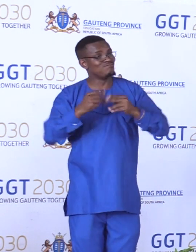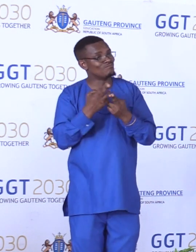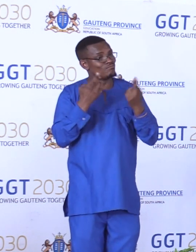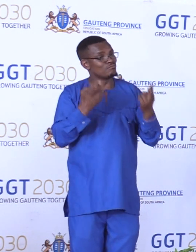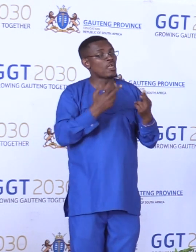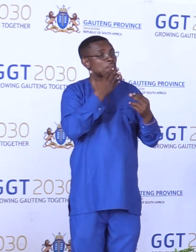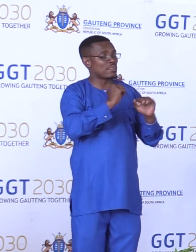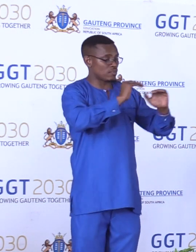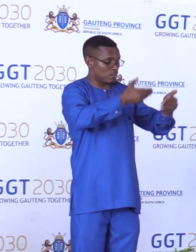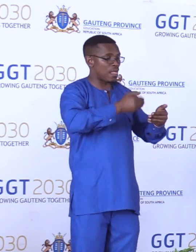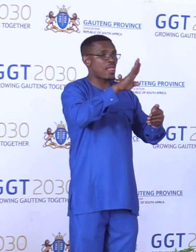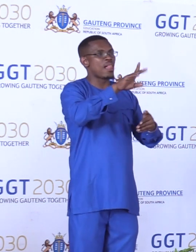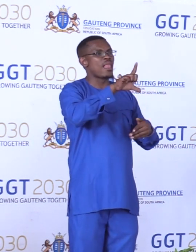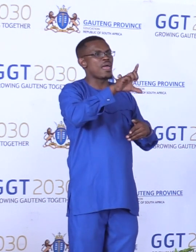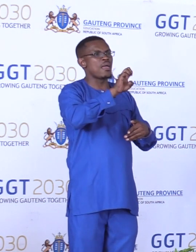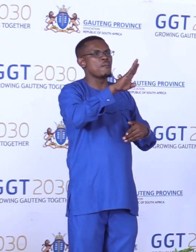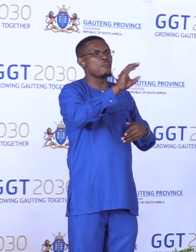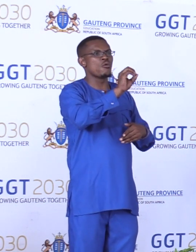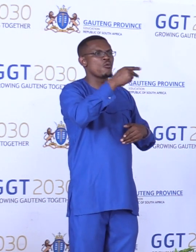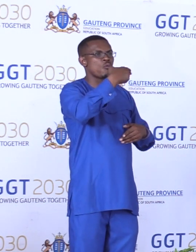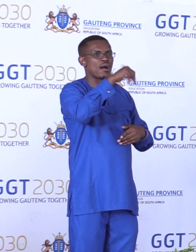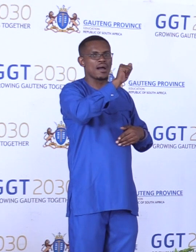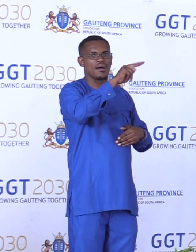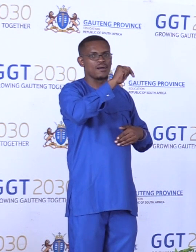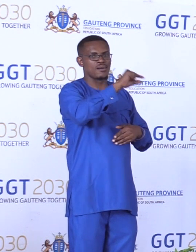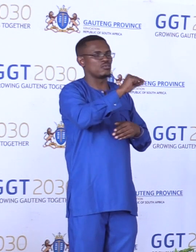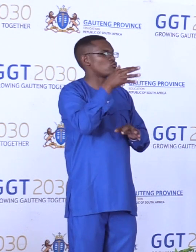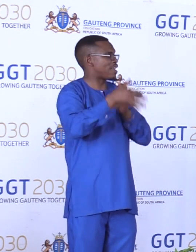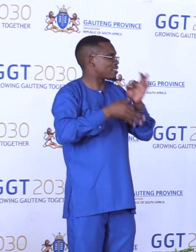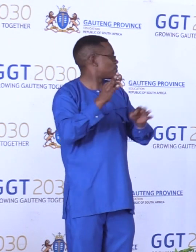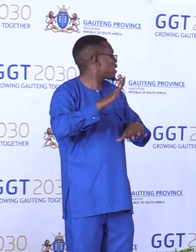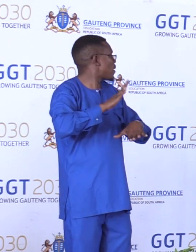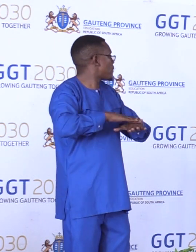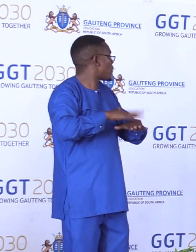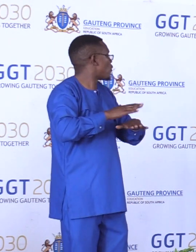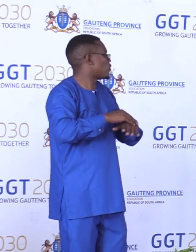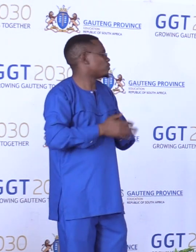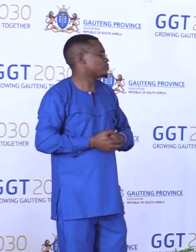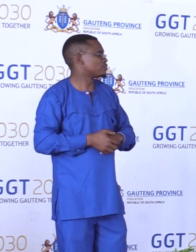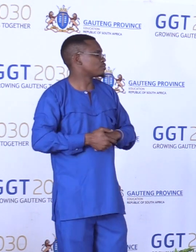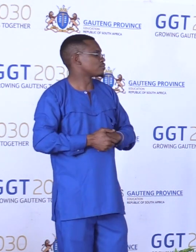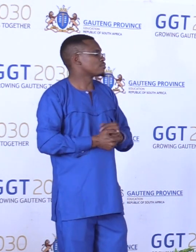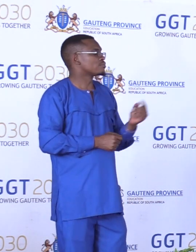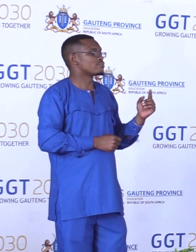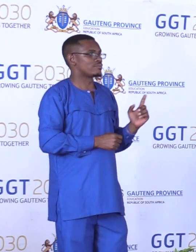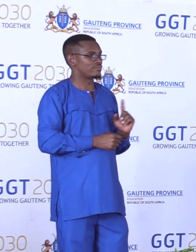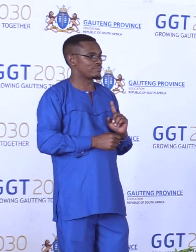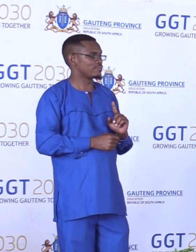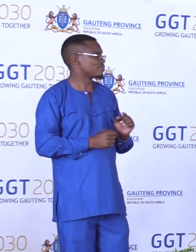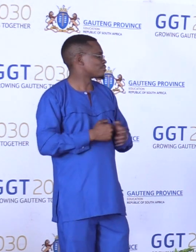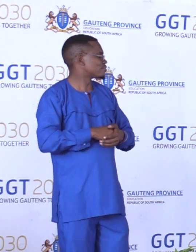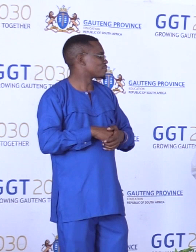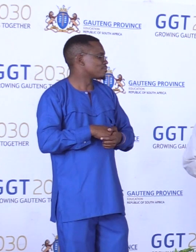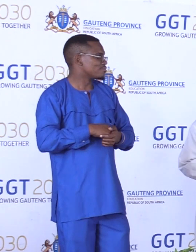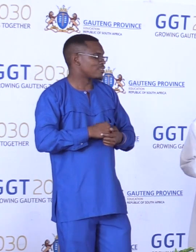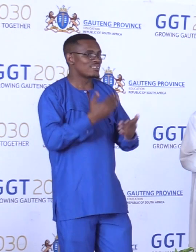Please welcome Mr. Lebohang Pandiyane to come and elaborate more about the separation of waste at source. Mr. Pandiyane, the stage is yours.